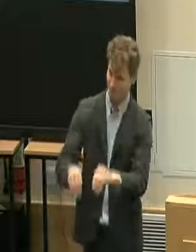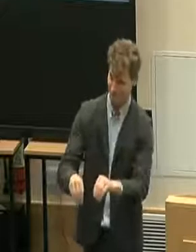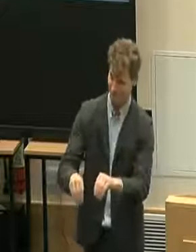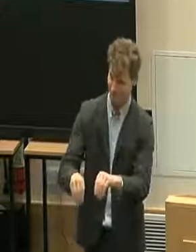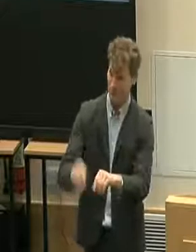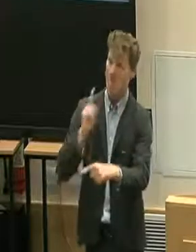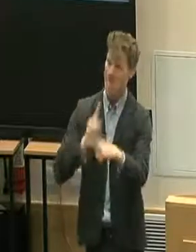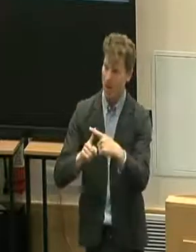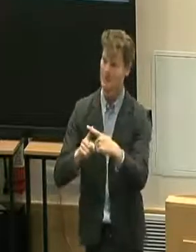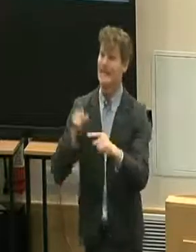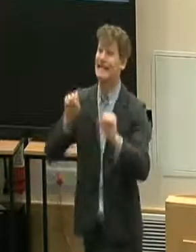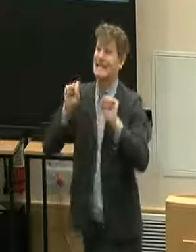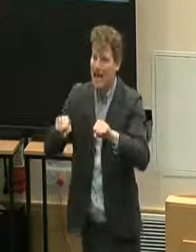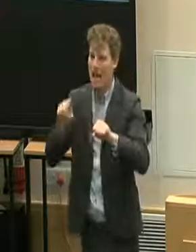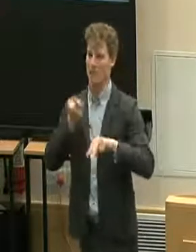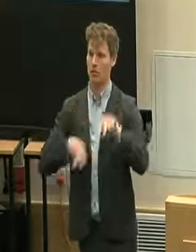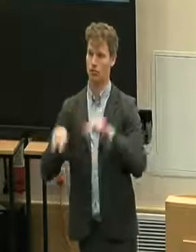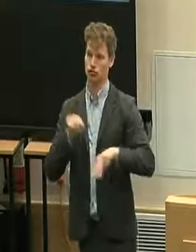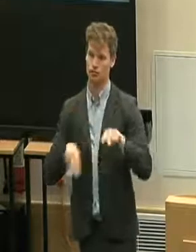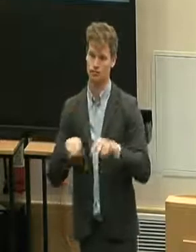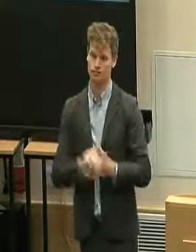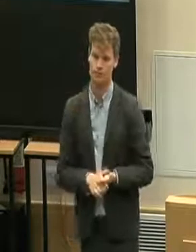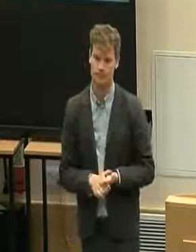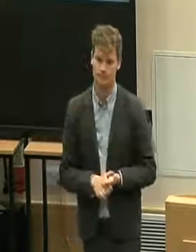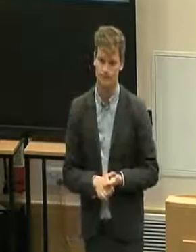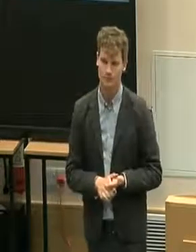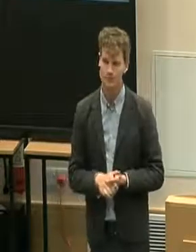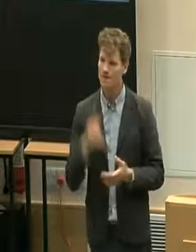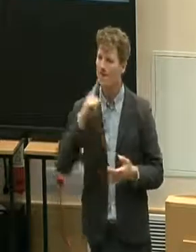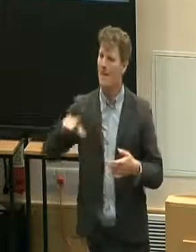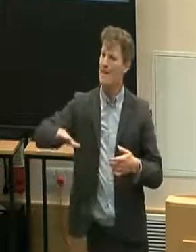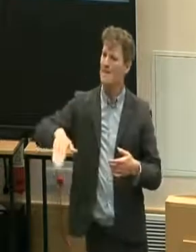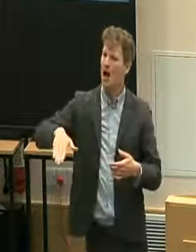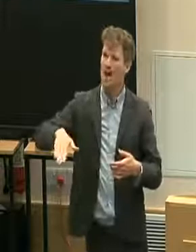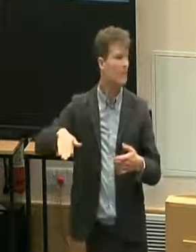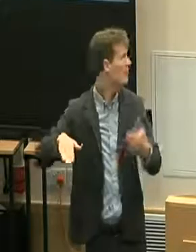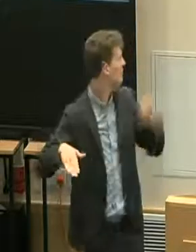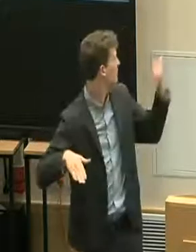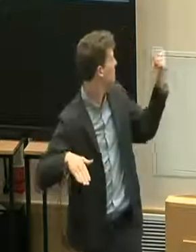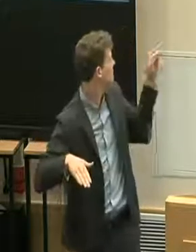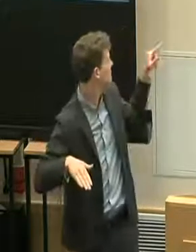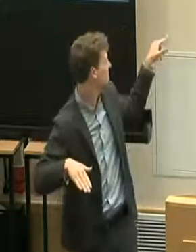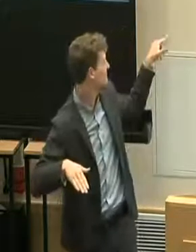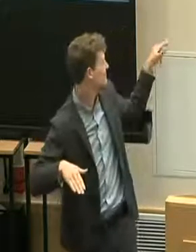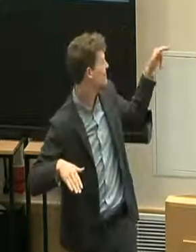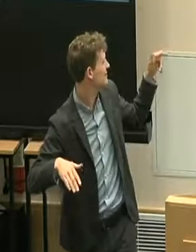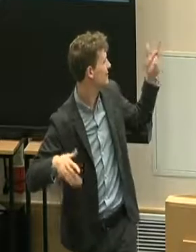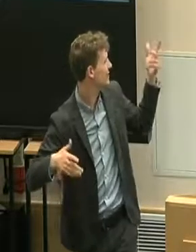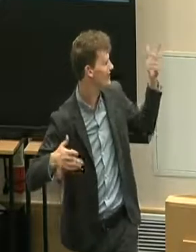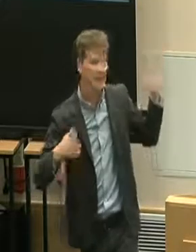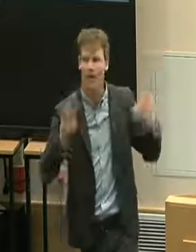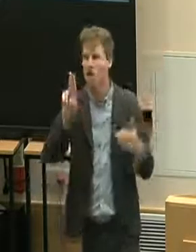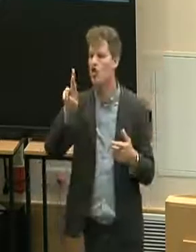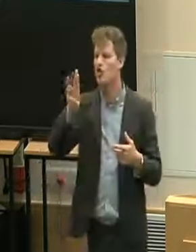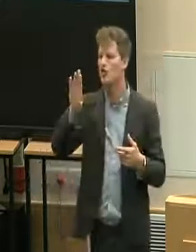Now this bunch of text comes from two authors which are on the bottom there. You probably can't see it because of Urban Johnson. And I'm going to make